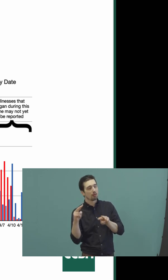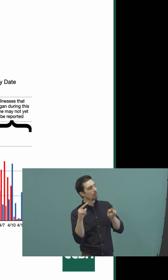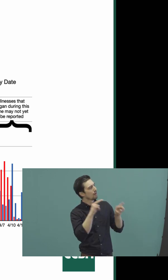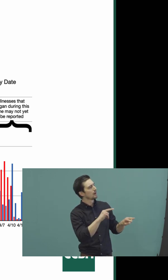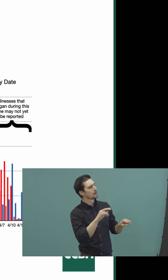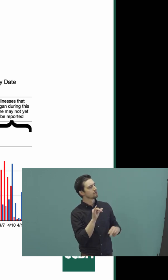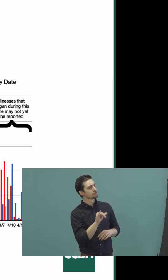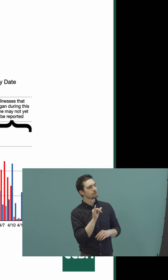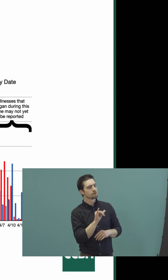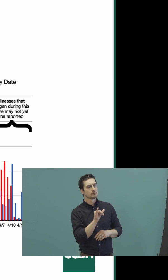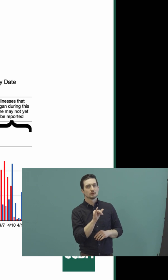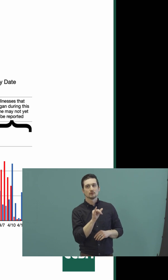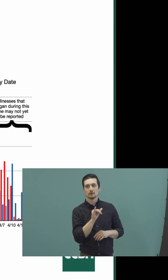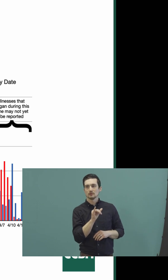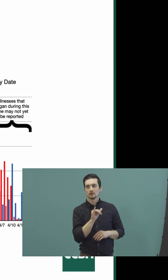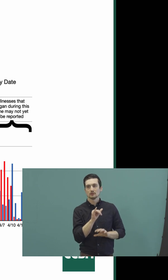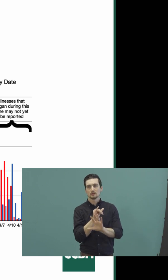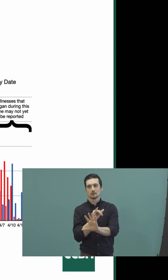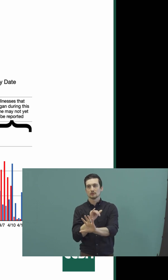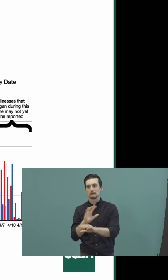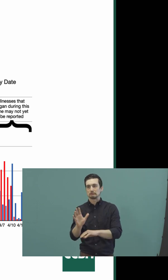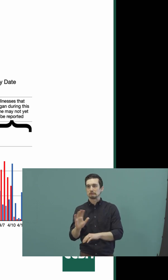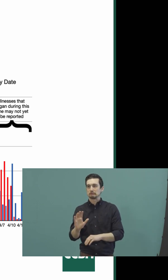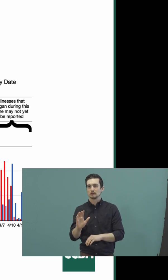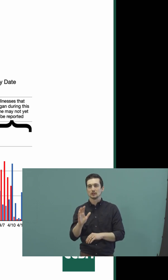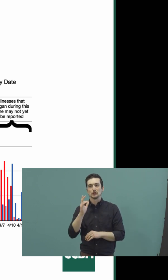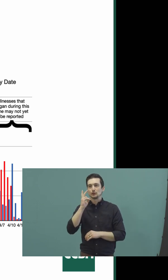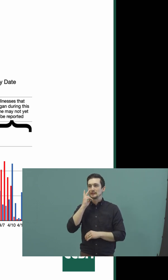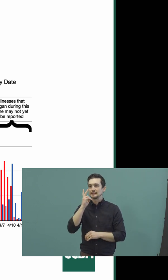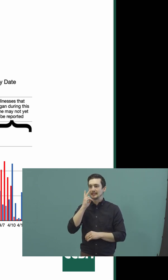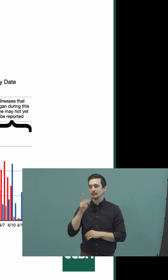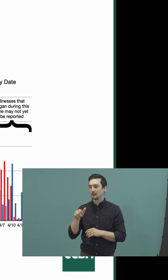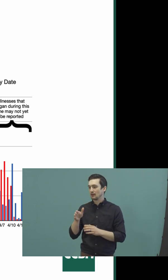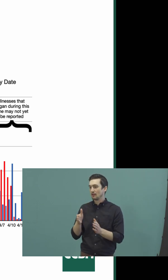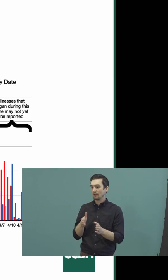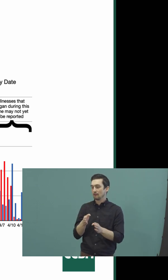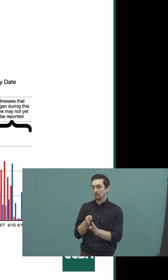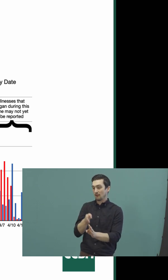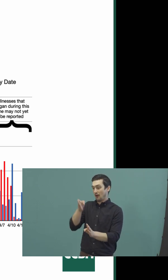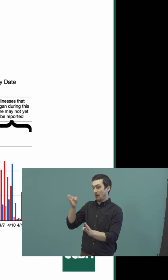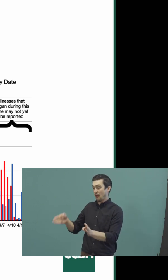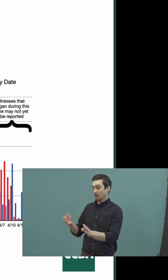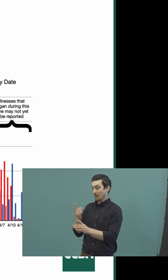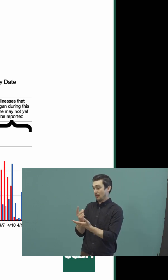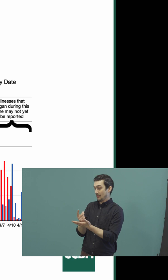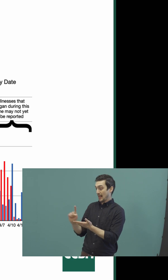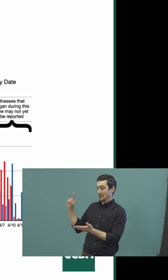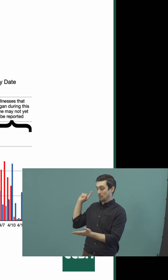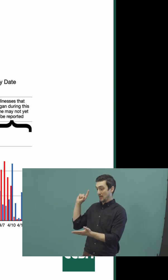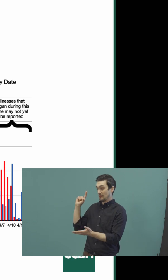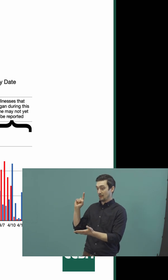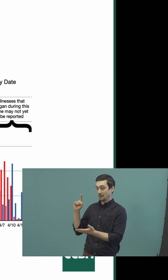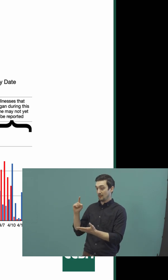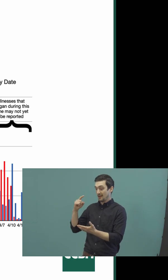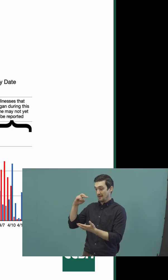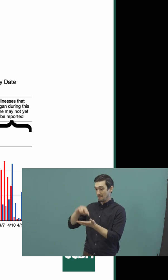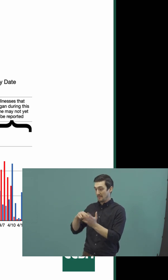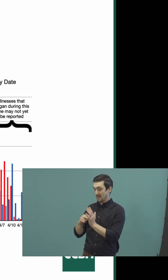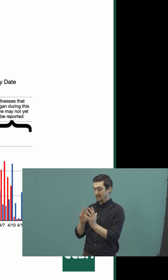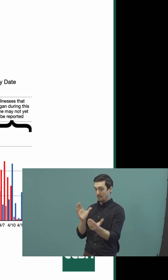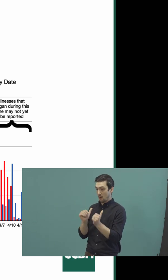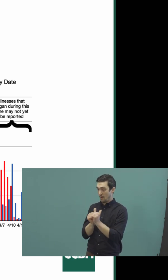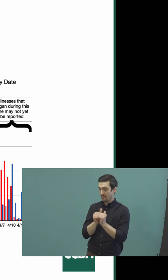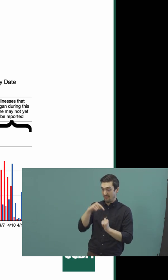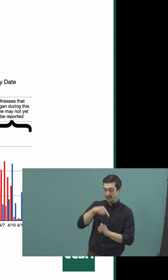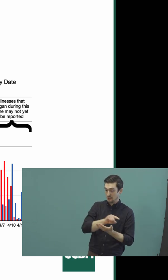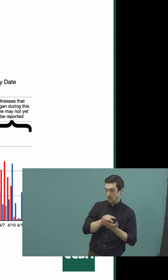the most recent week as us being on the other side of the curve. We are simply still gathering